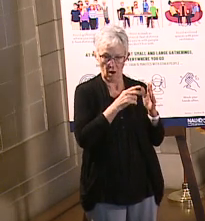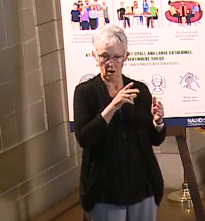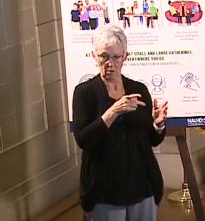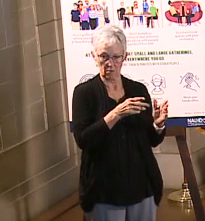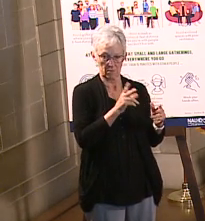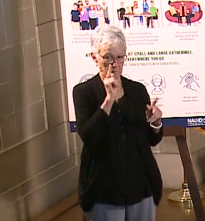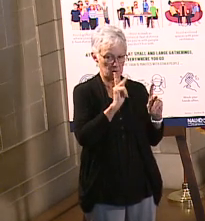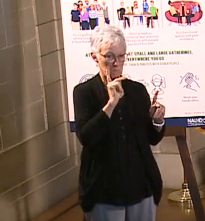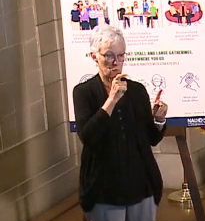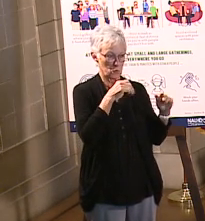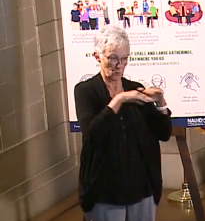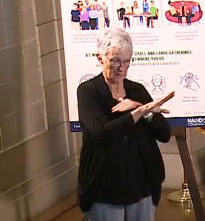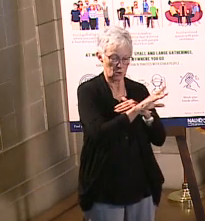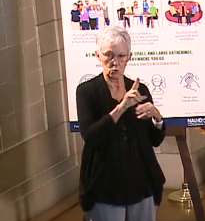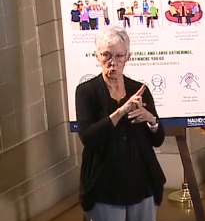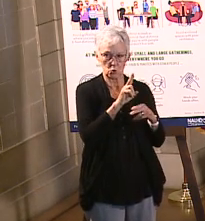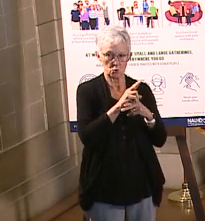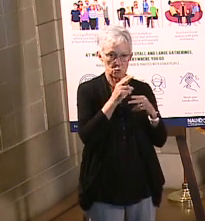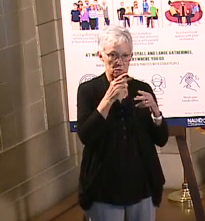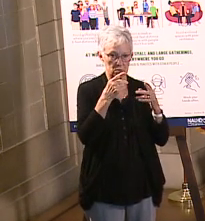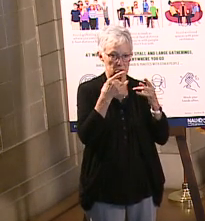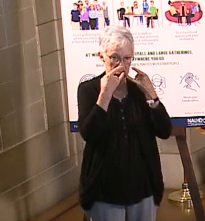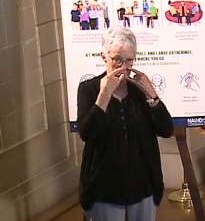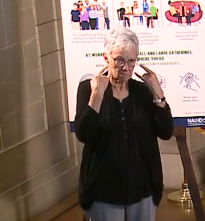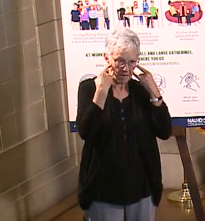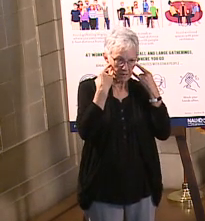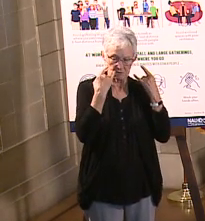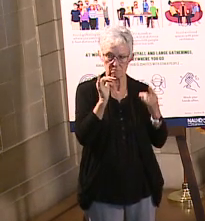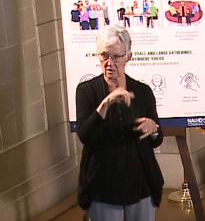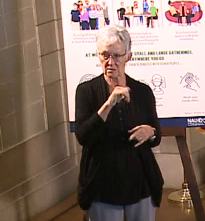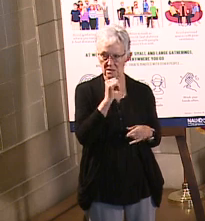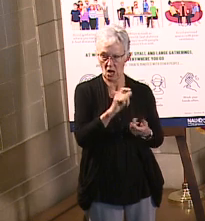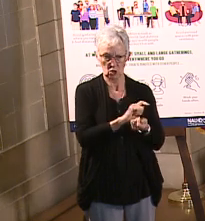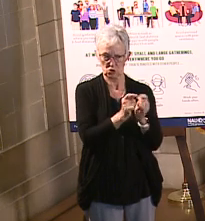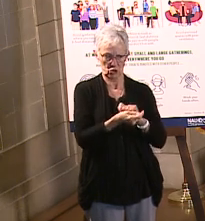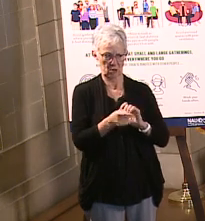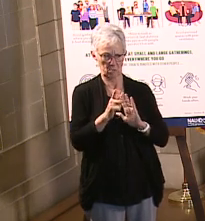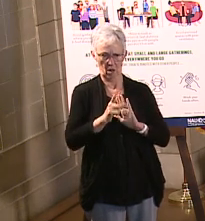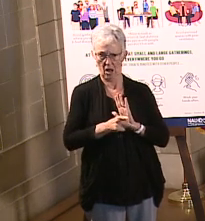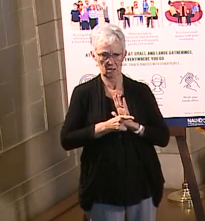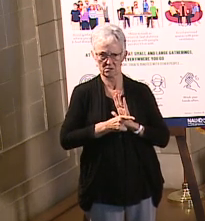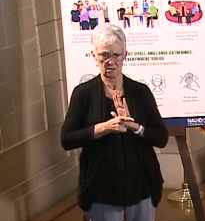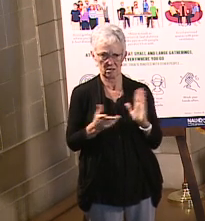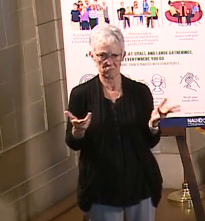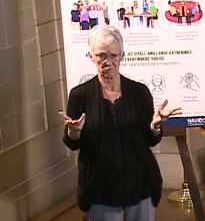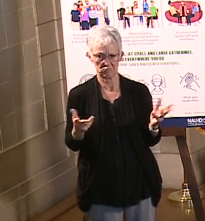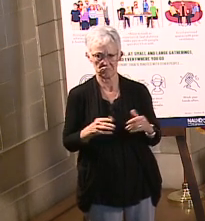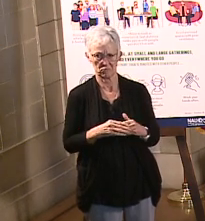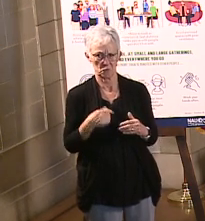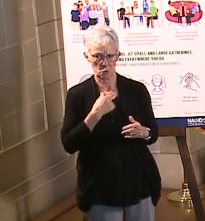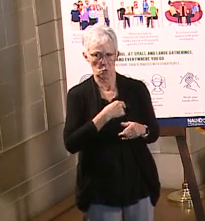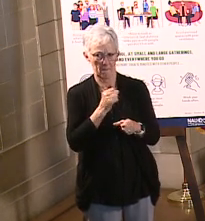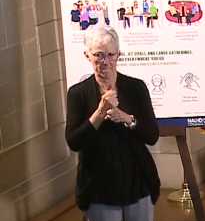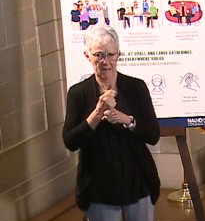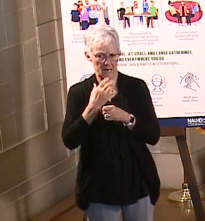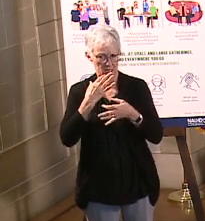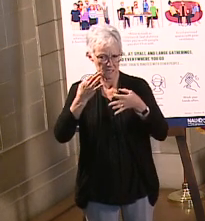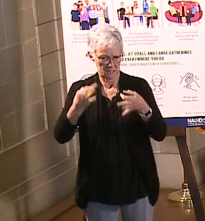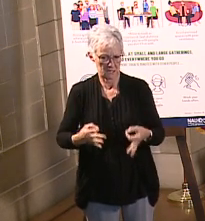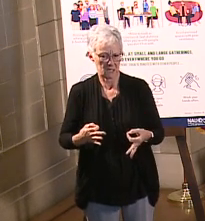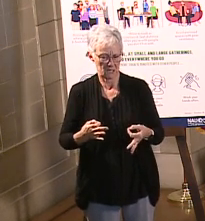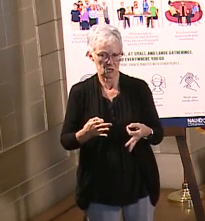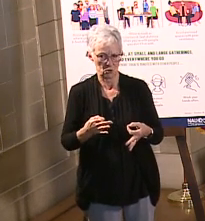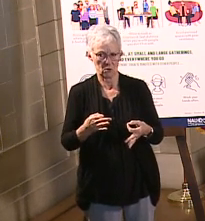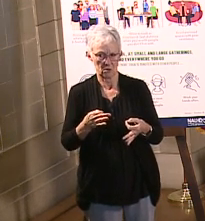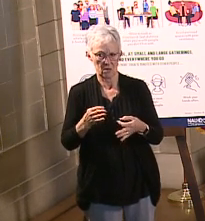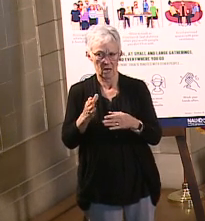that's wasn't a change of policy, it's just the timing of it was such that we made the decision after how much we were going to